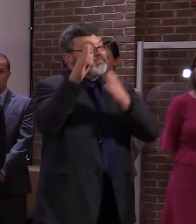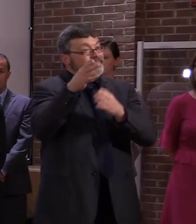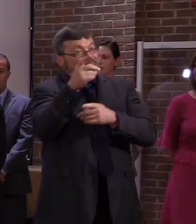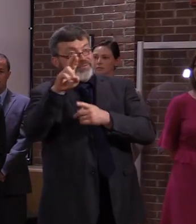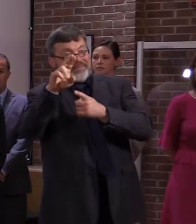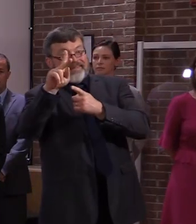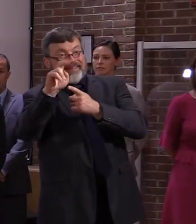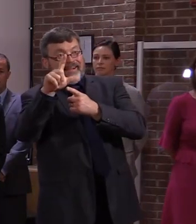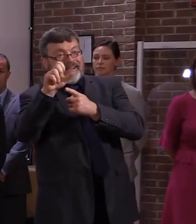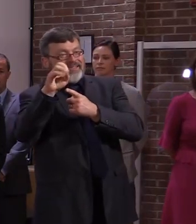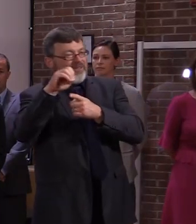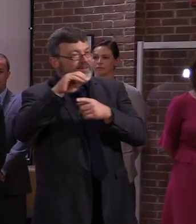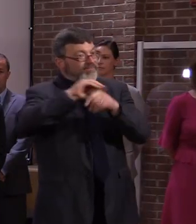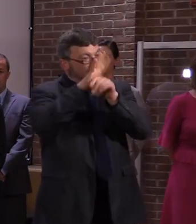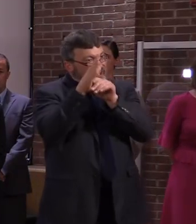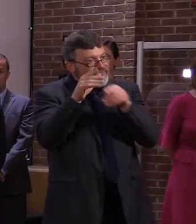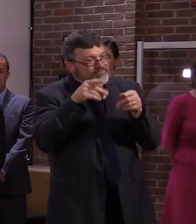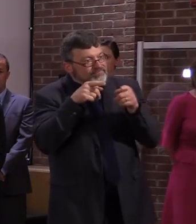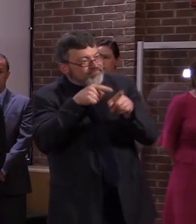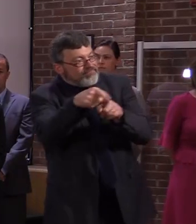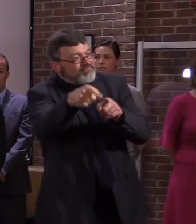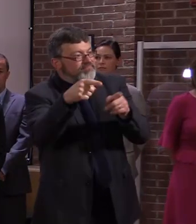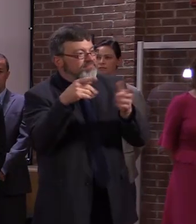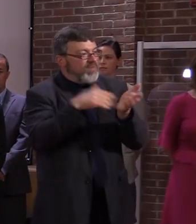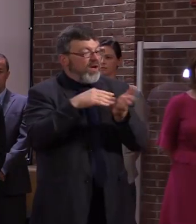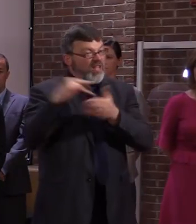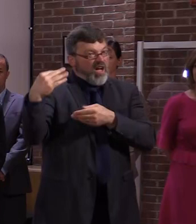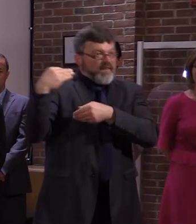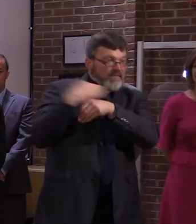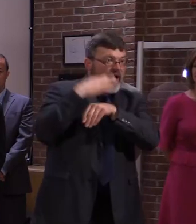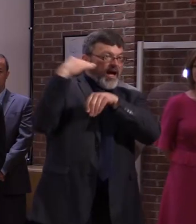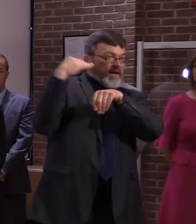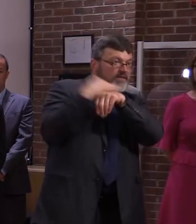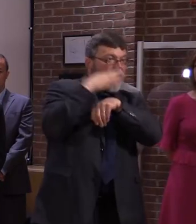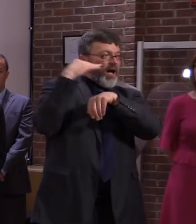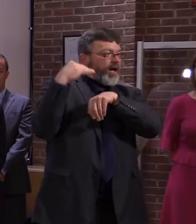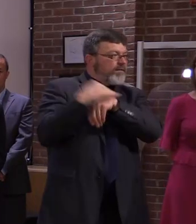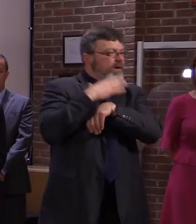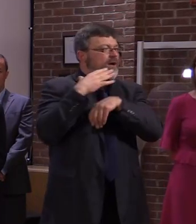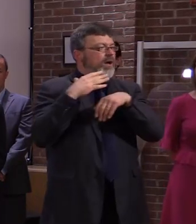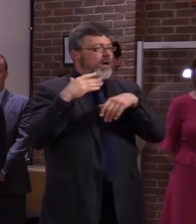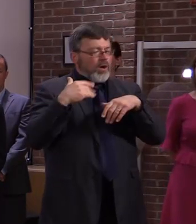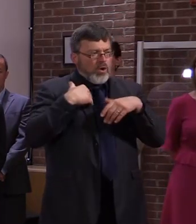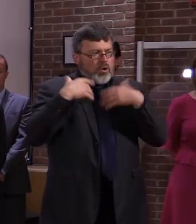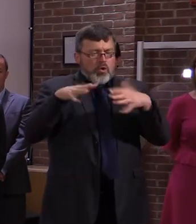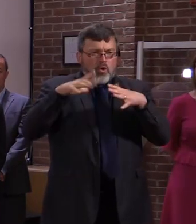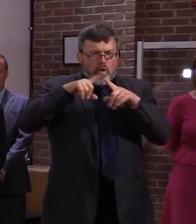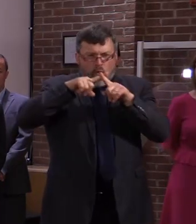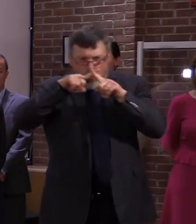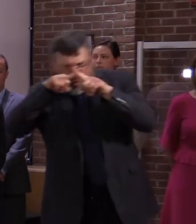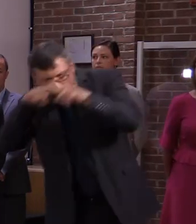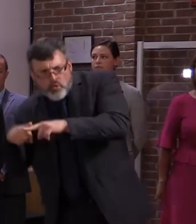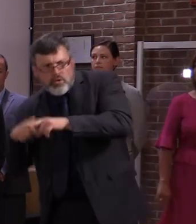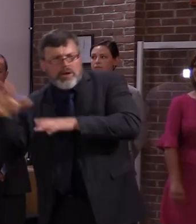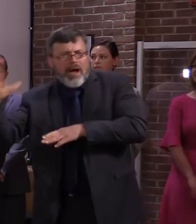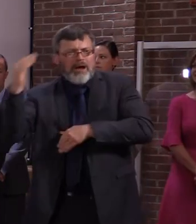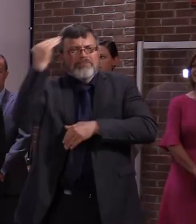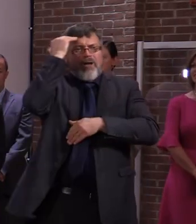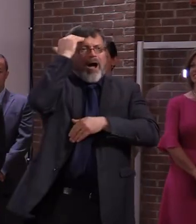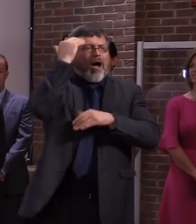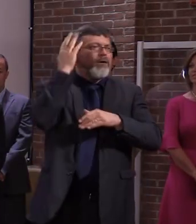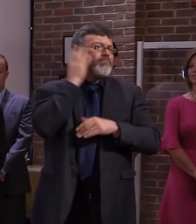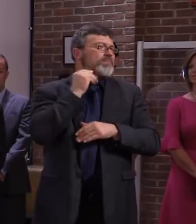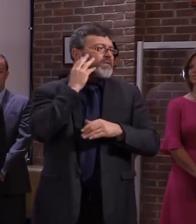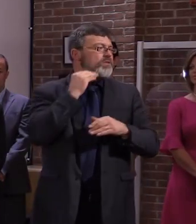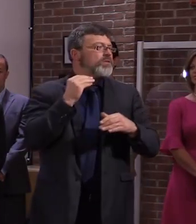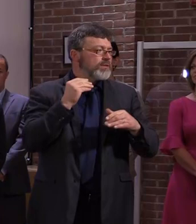whose advice and guidance were relied on from the very start, whose thoughtfulness, hard work, and